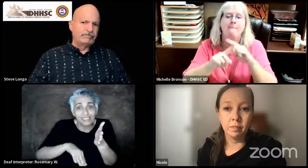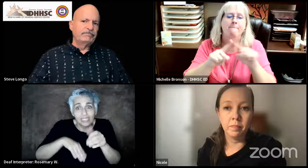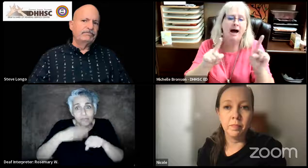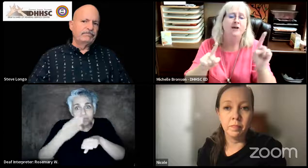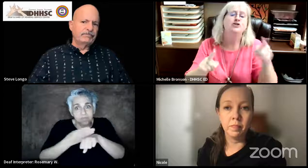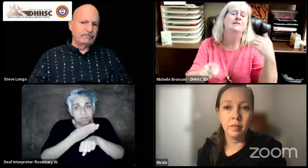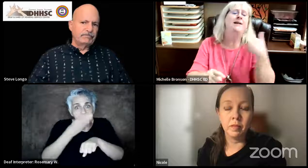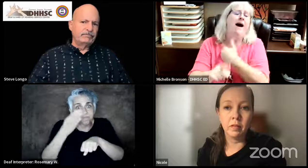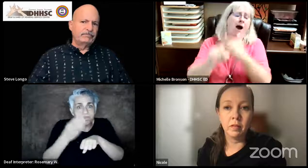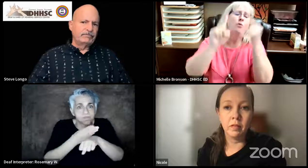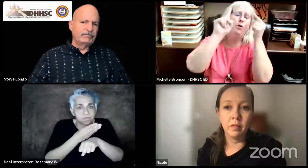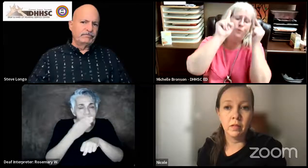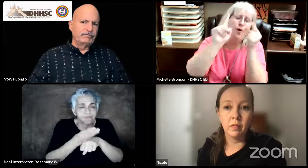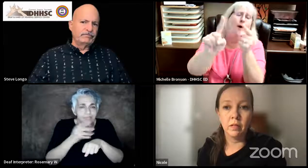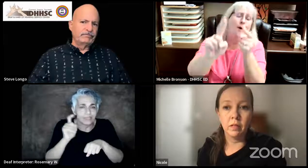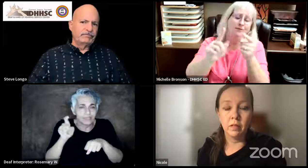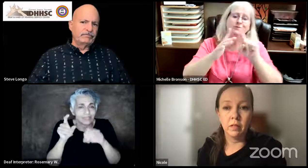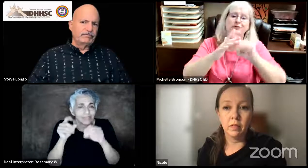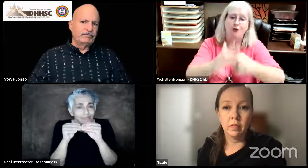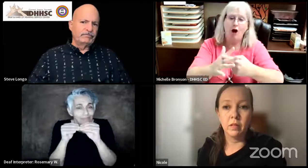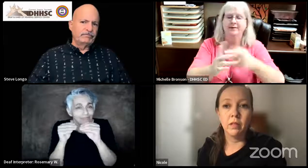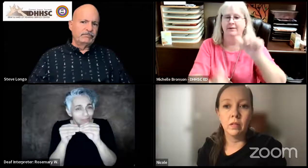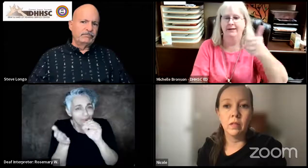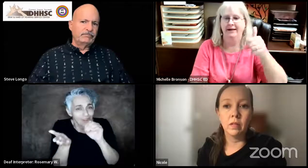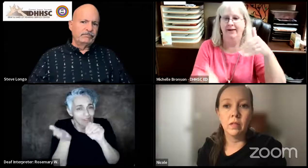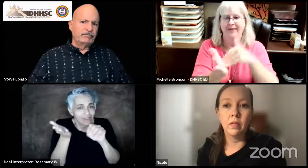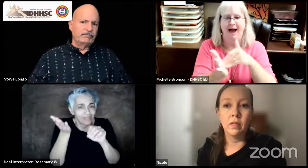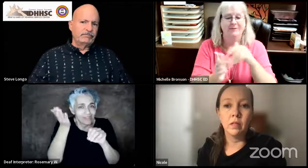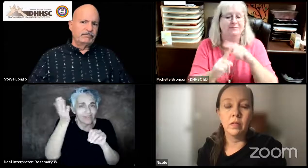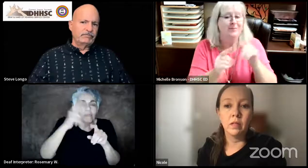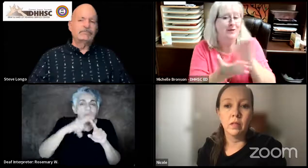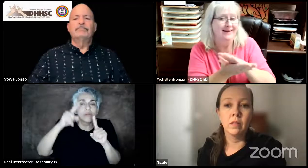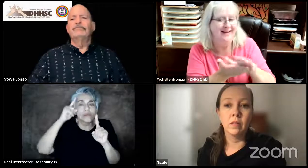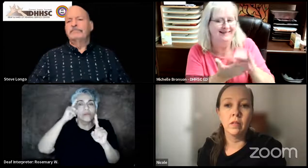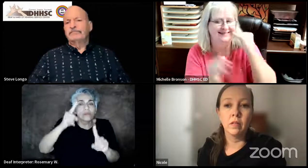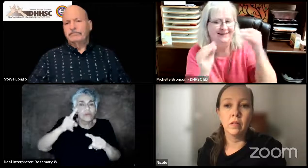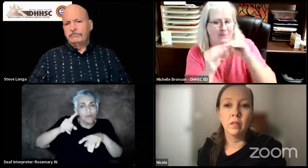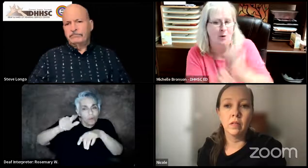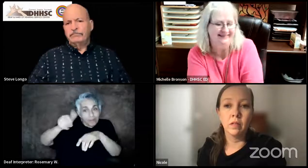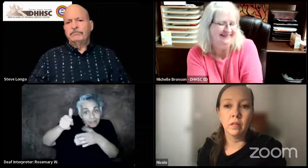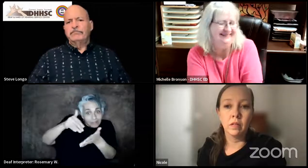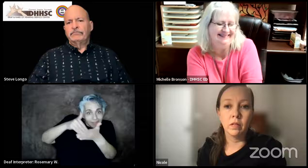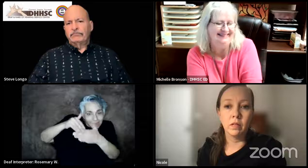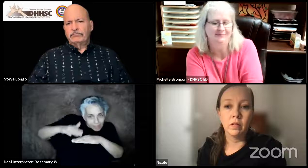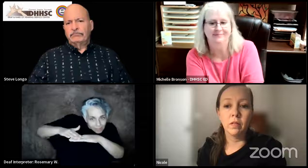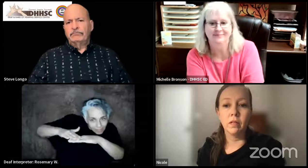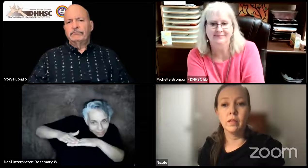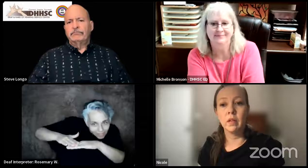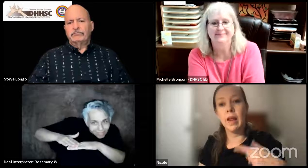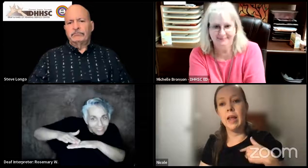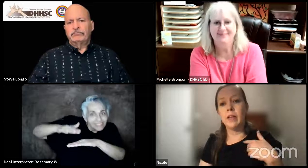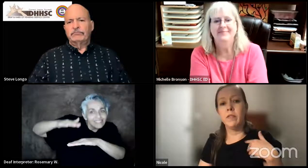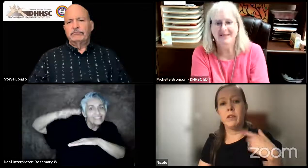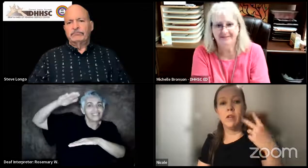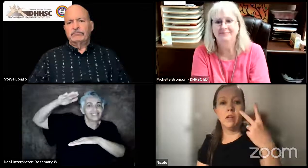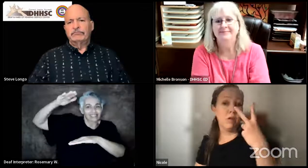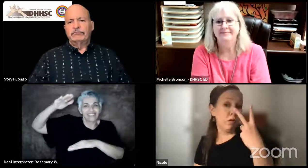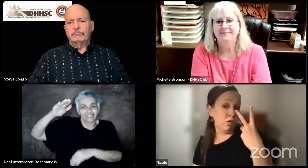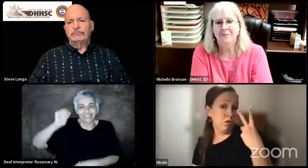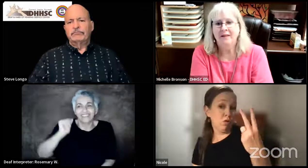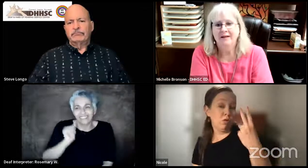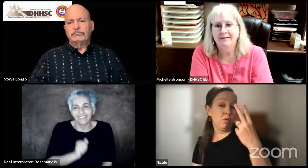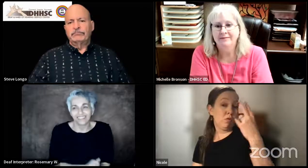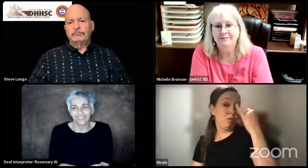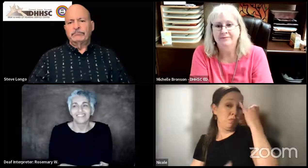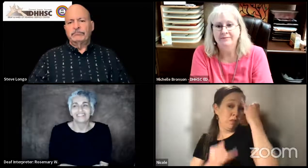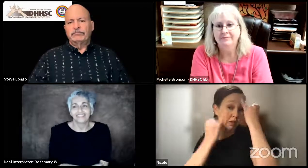neither of those are a cheap renovation. But that is our goal. We want to start at $10,000. But of course, it would be nice if we got more.